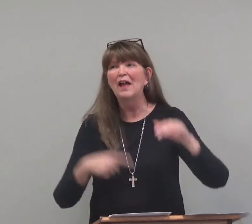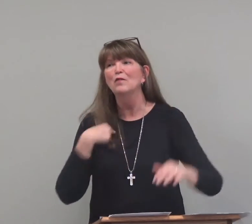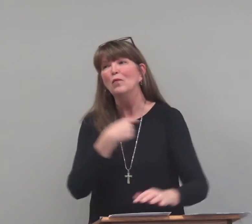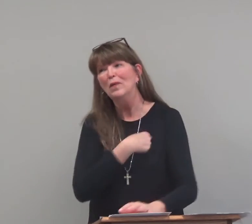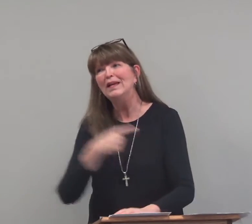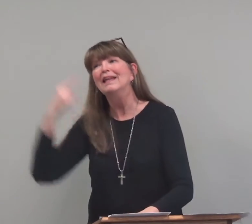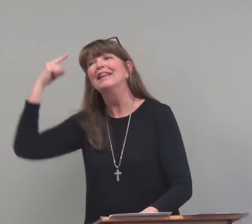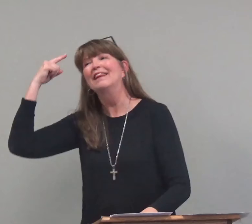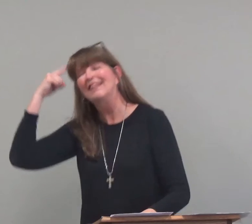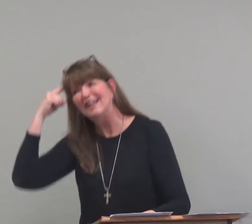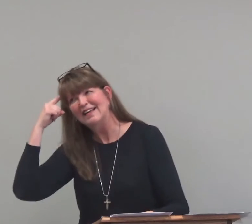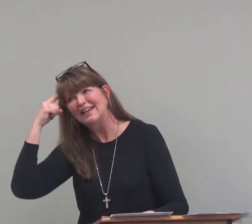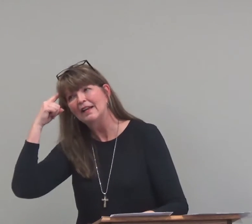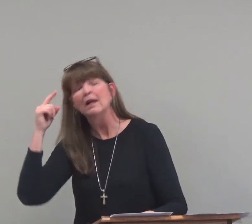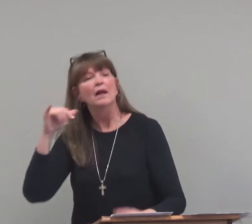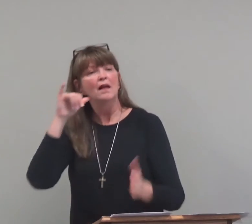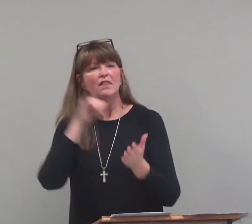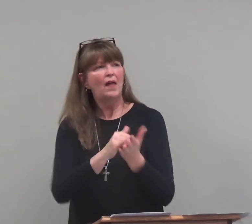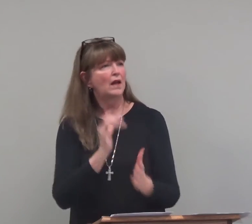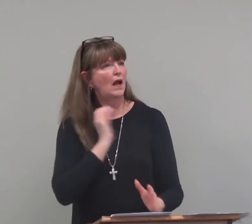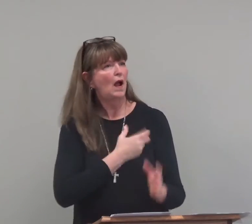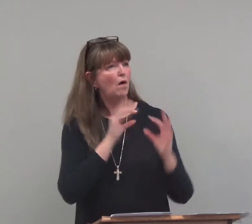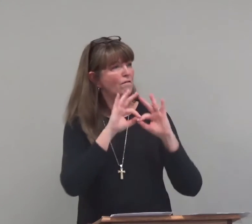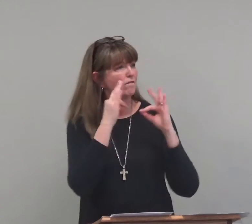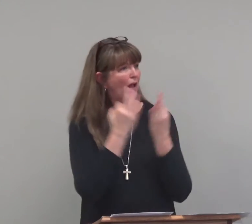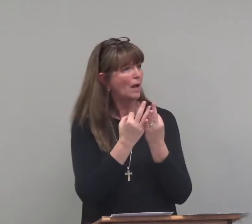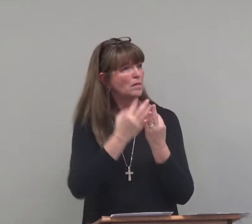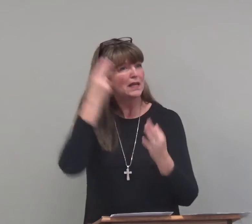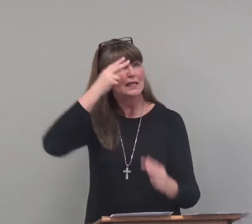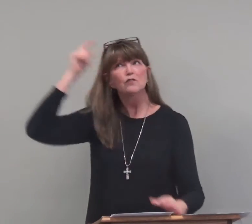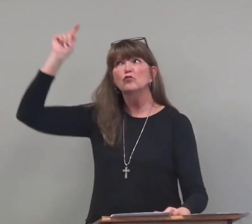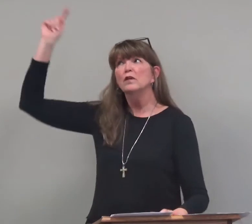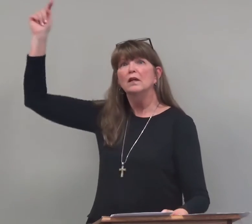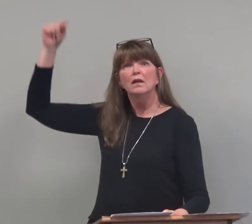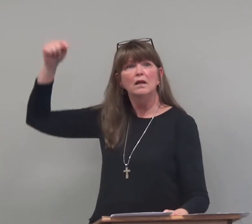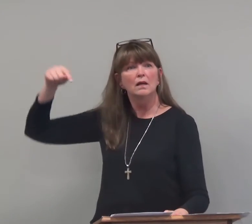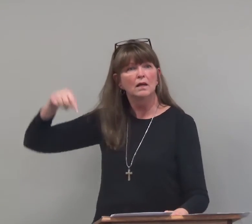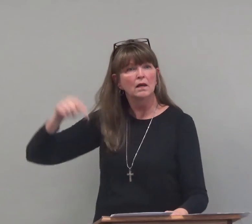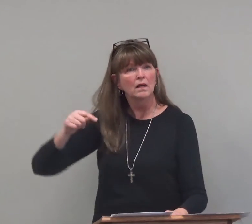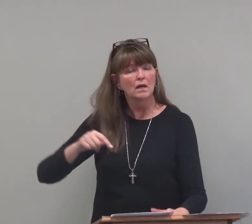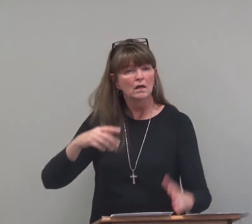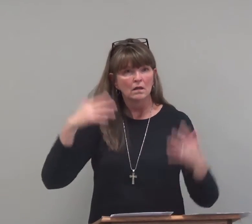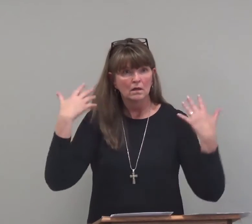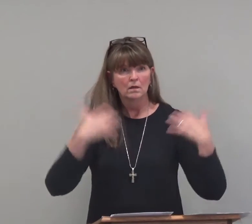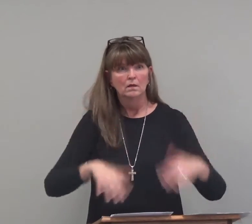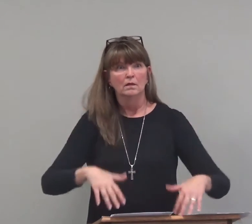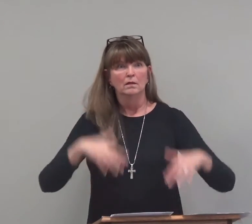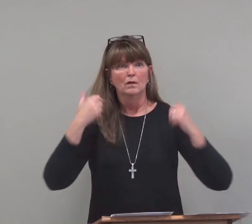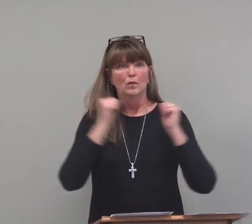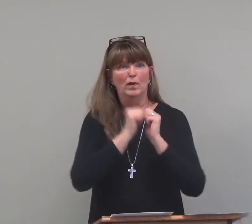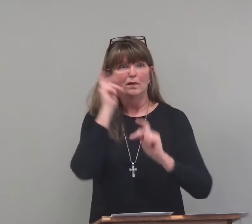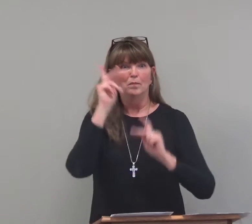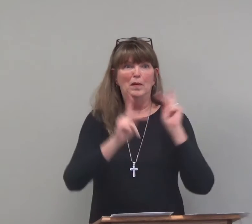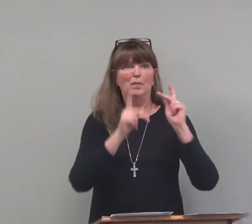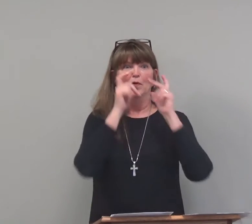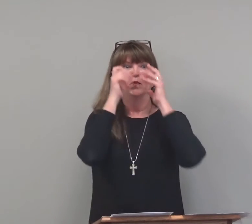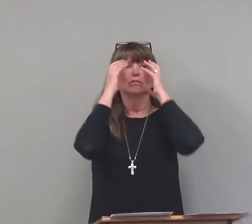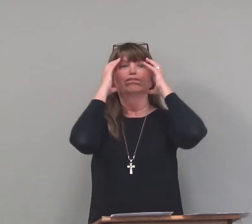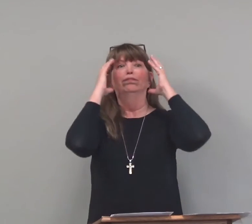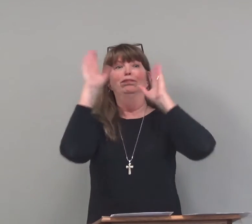very much more normal than we think we are. Even though our family history has all this stuff with